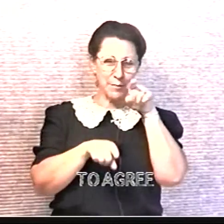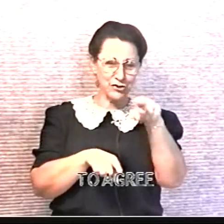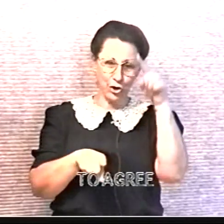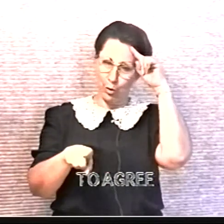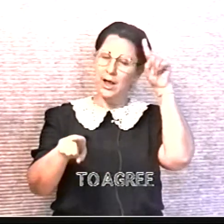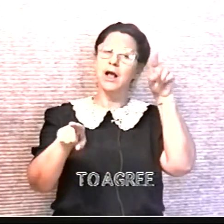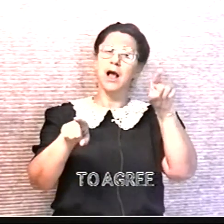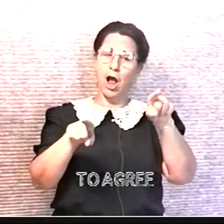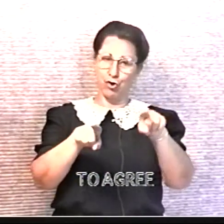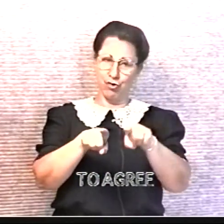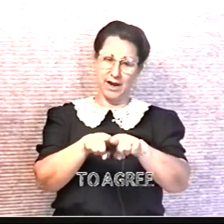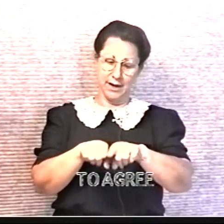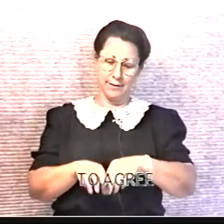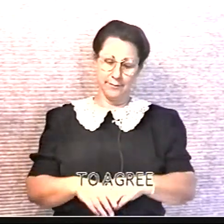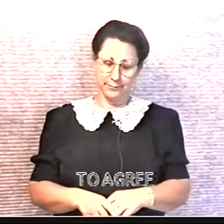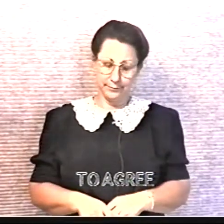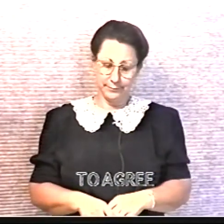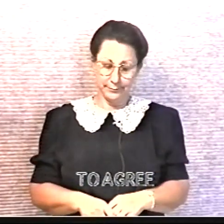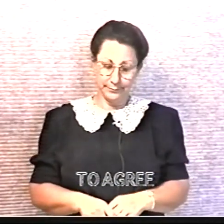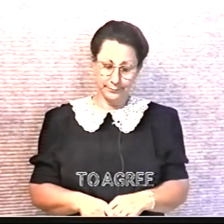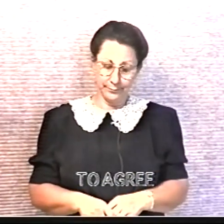you. Agree.